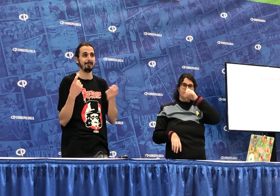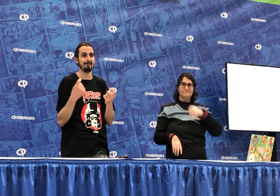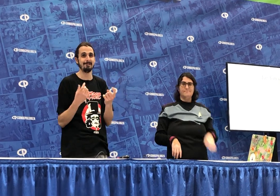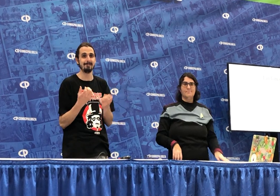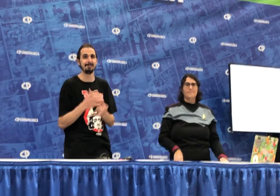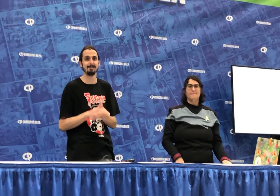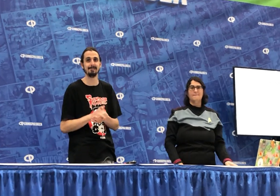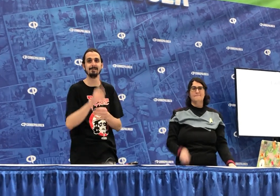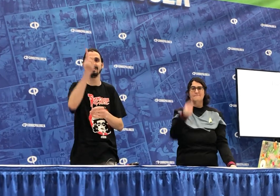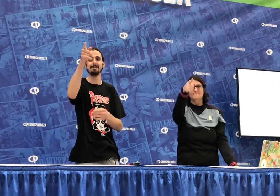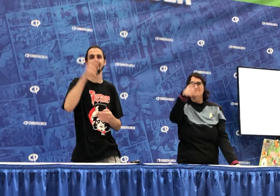Any questions?